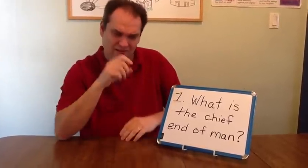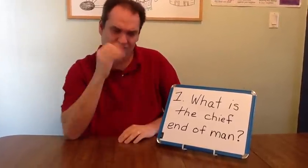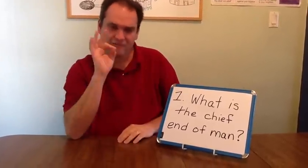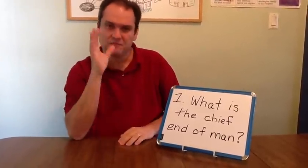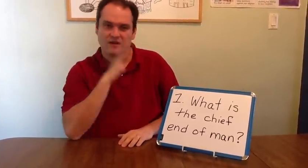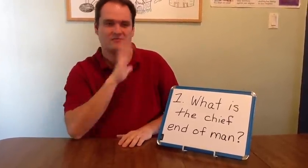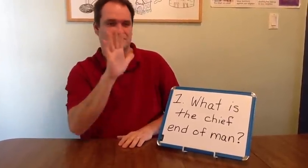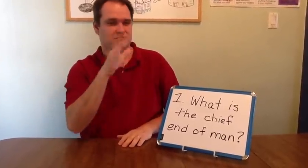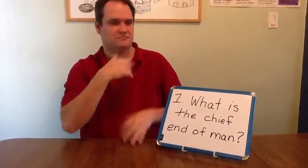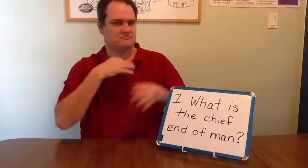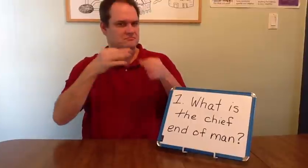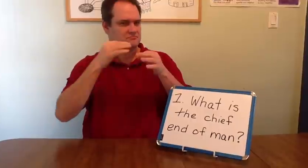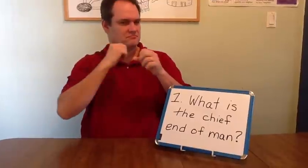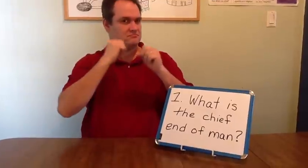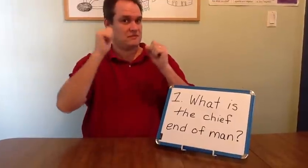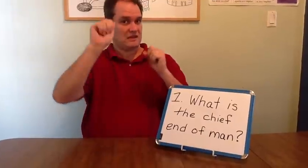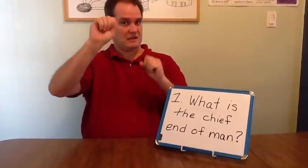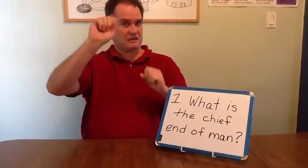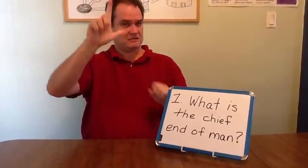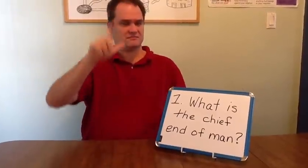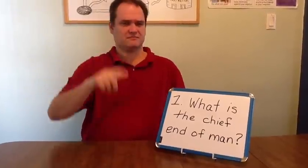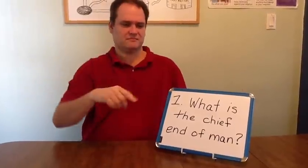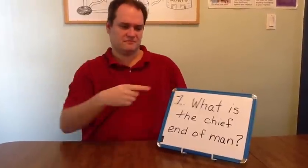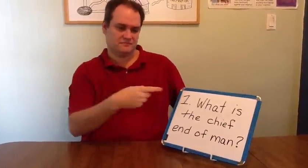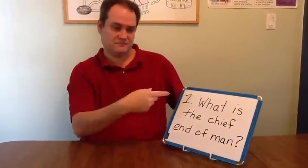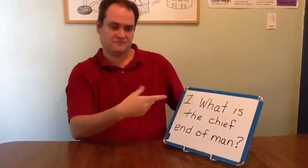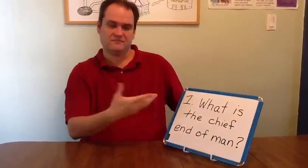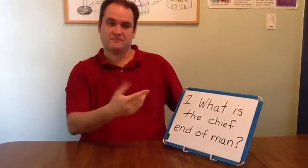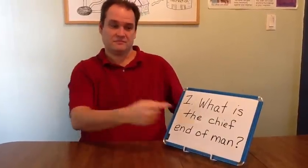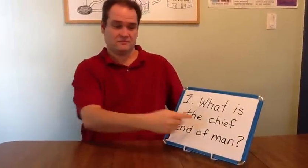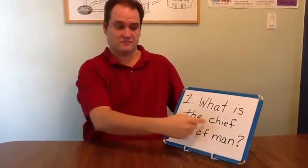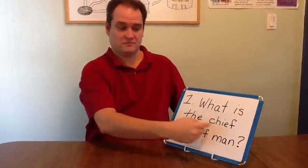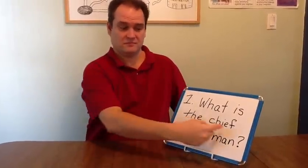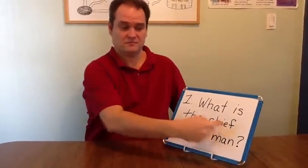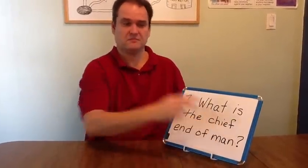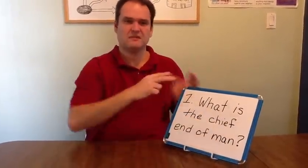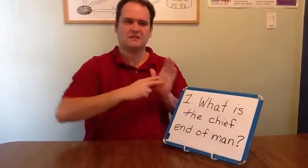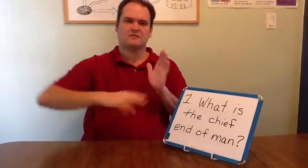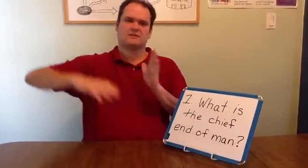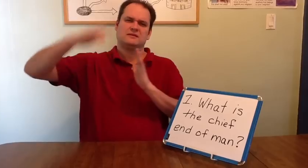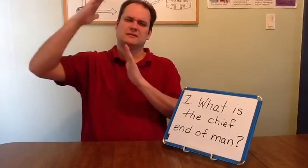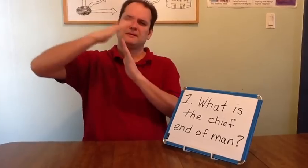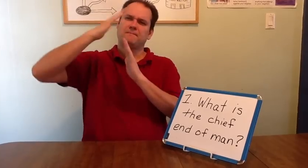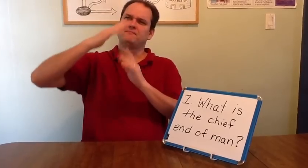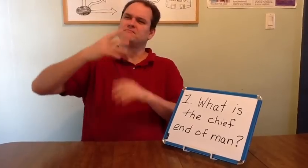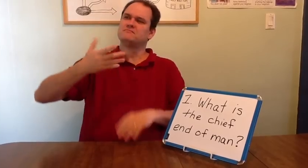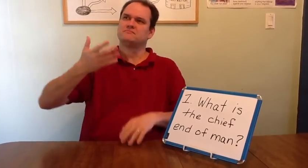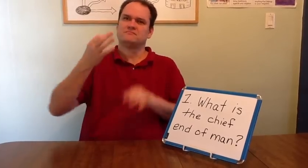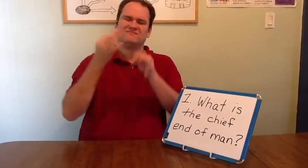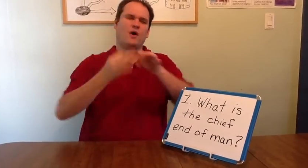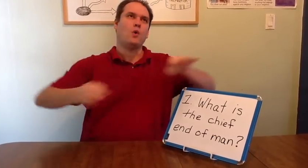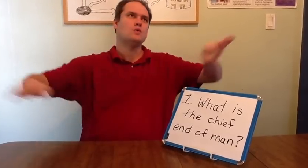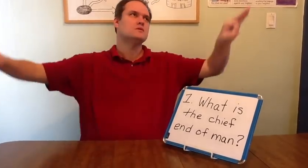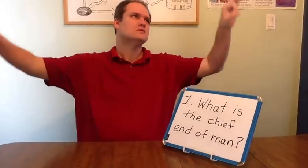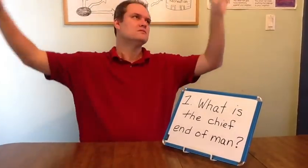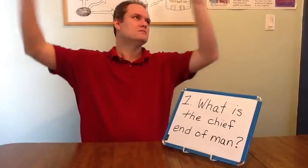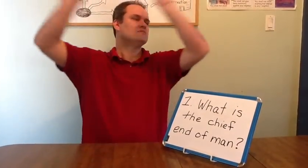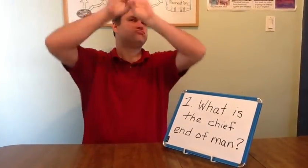Chief end. What does that phrase mean? I'll explain it to you. It means